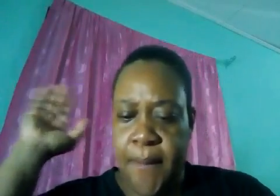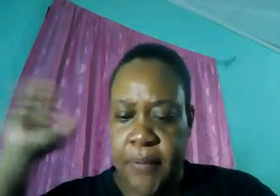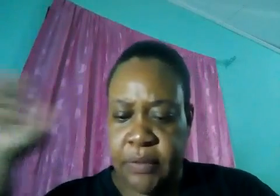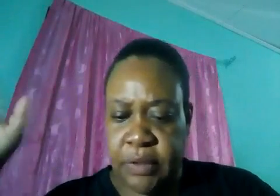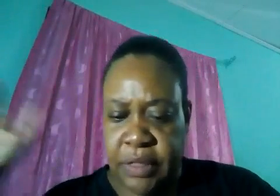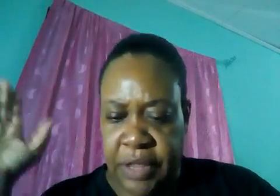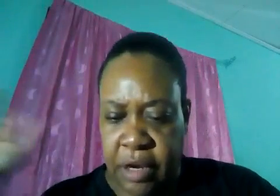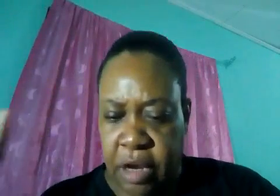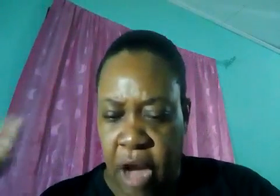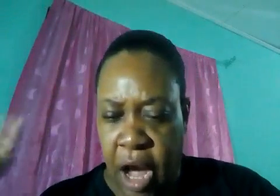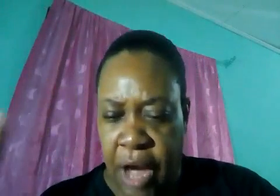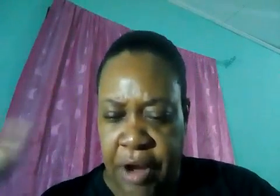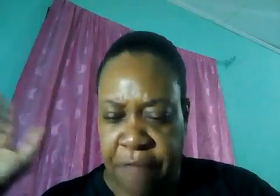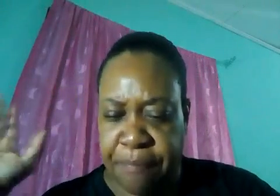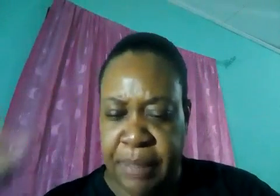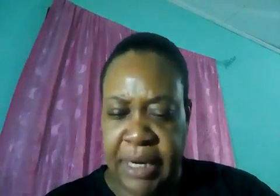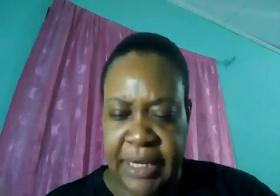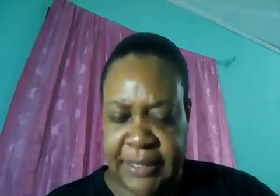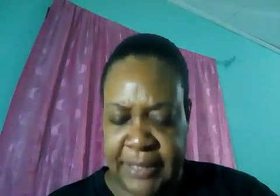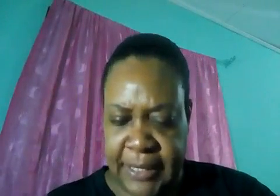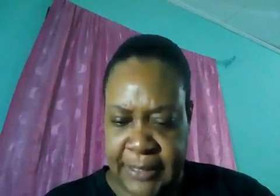the God of blessings,